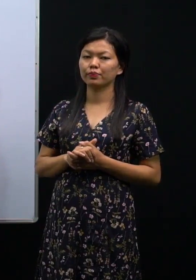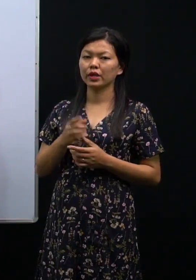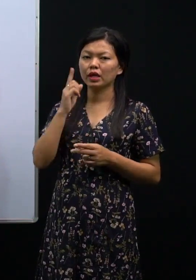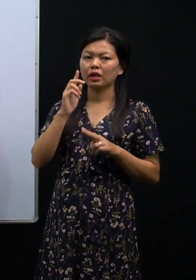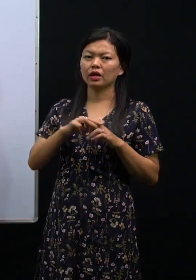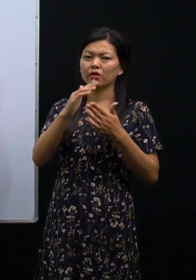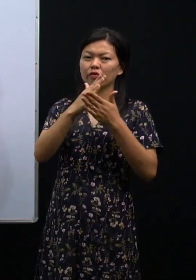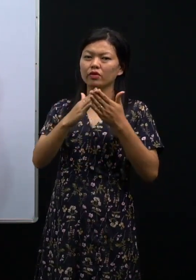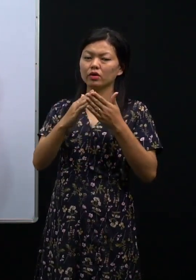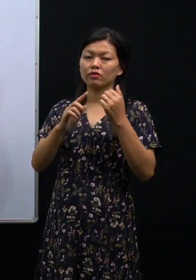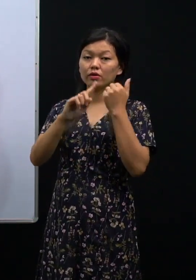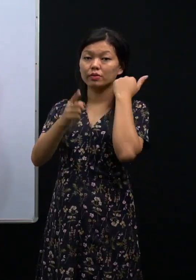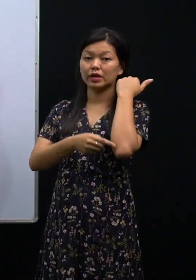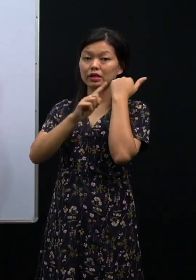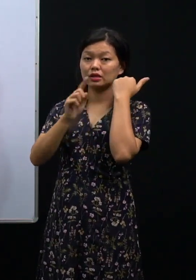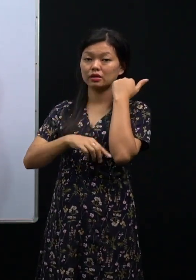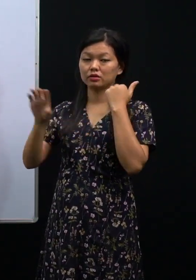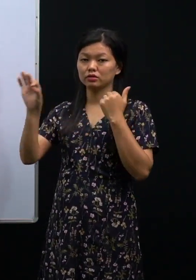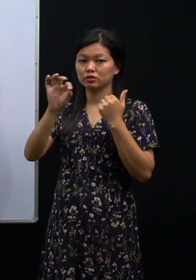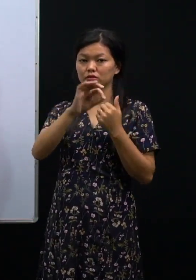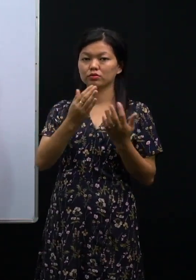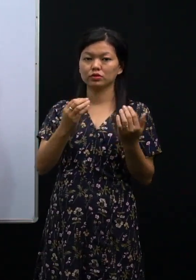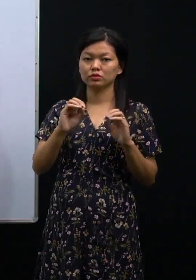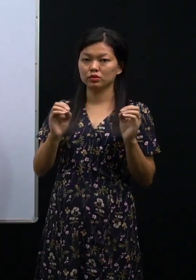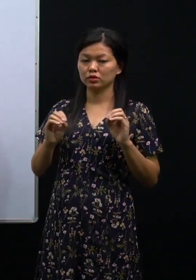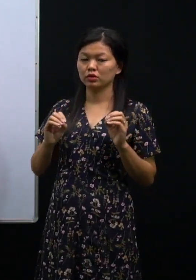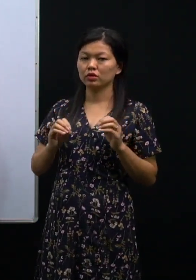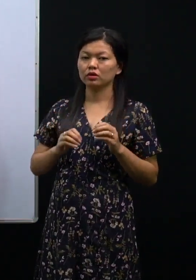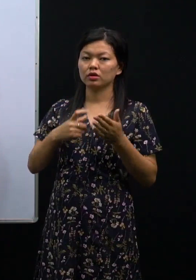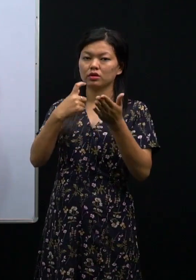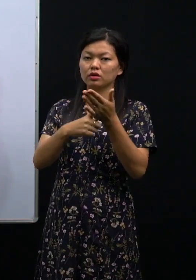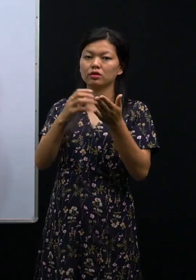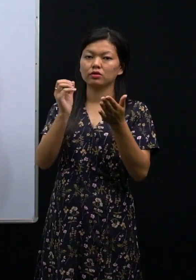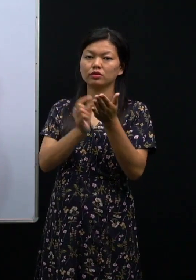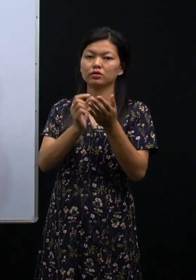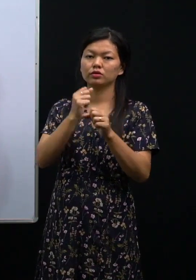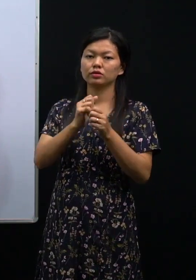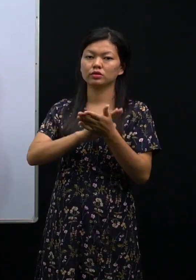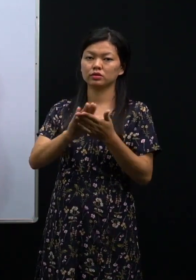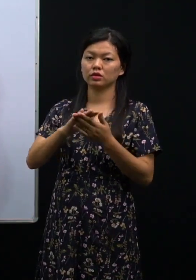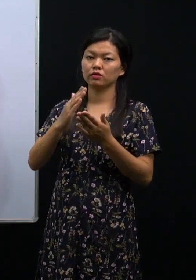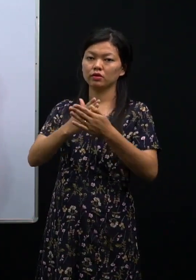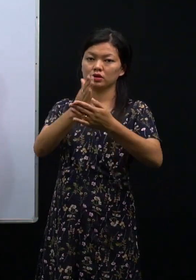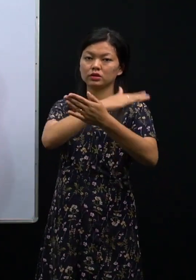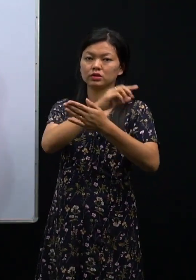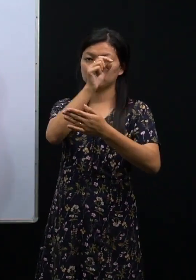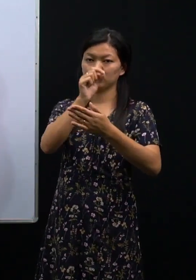don't know partially, you can do the rough work also. Like here I am doing partially. Look at here. 6,